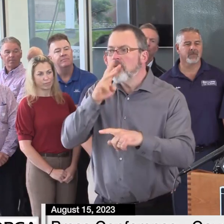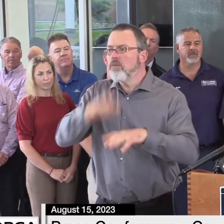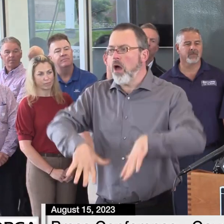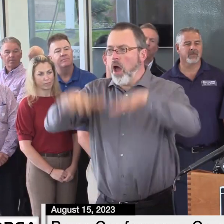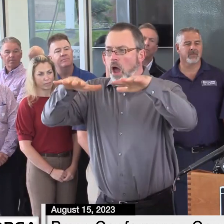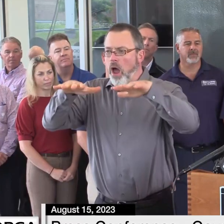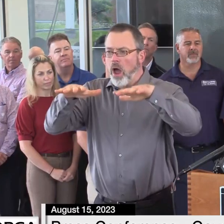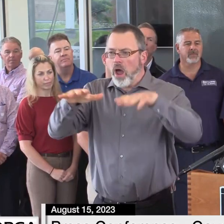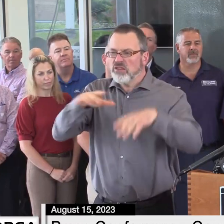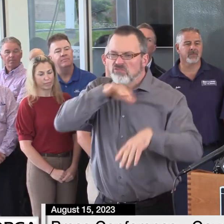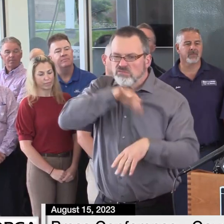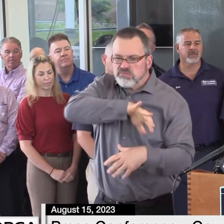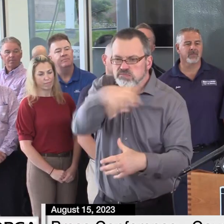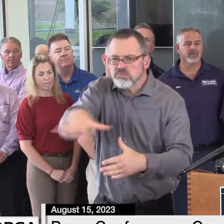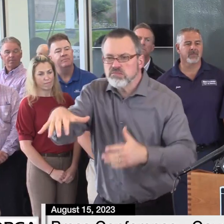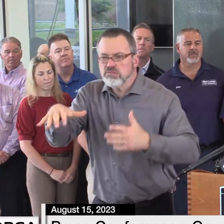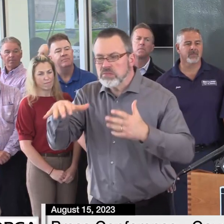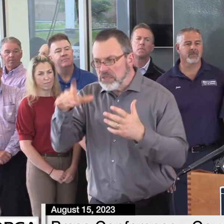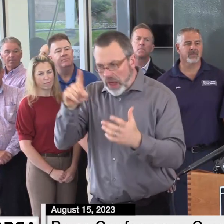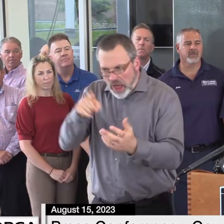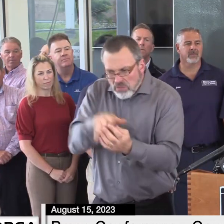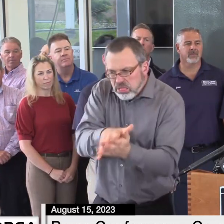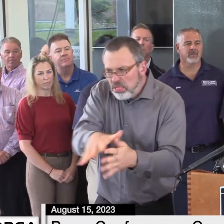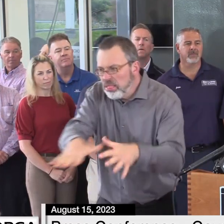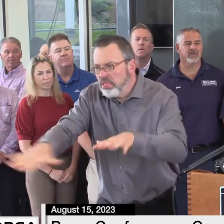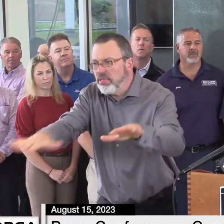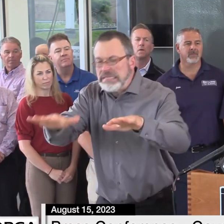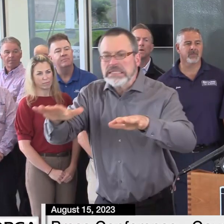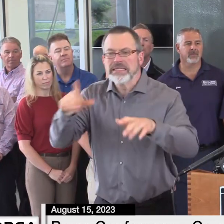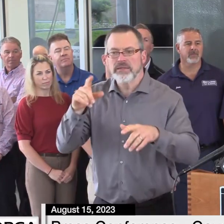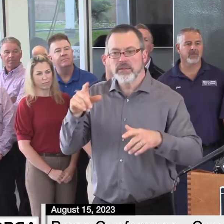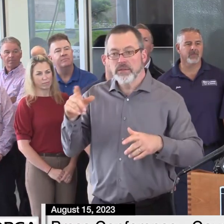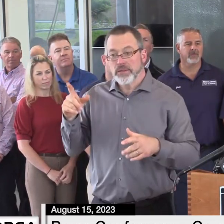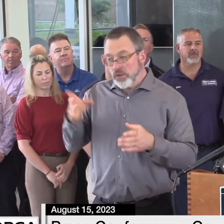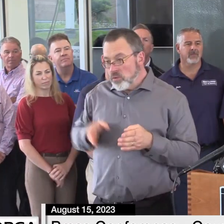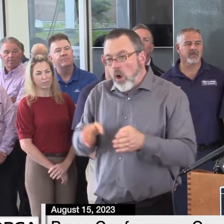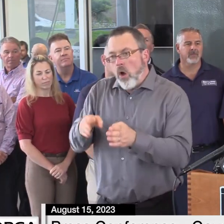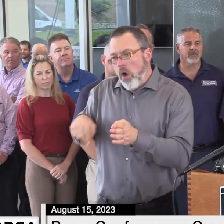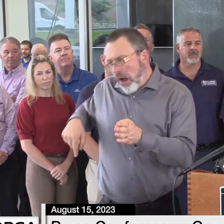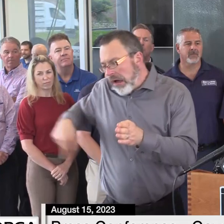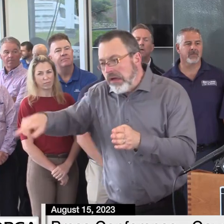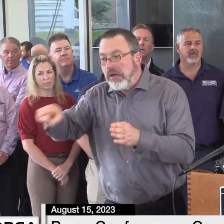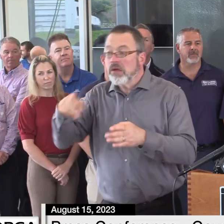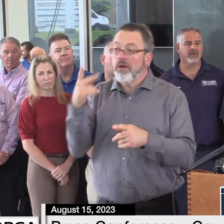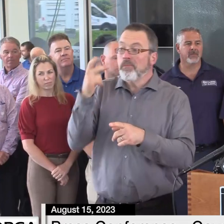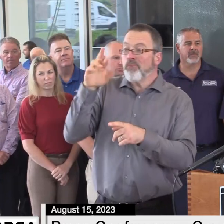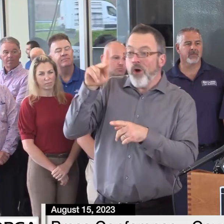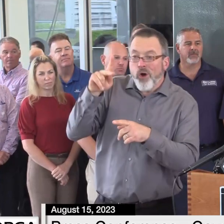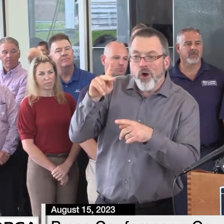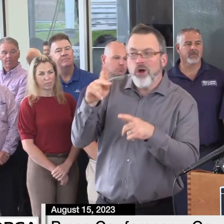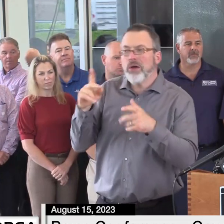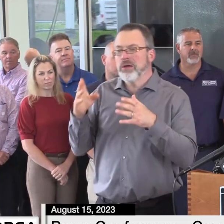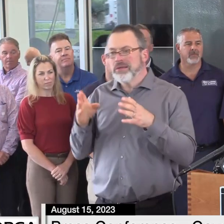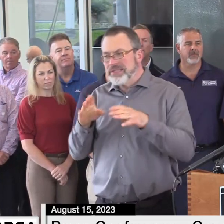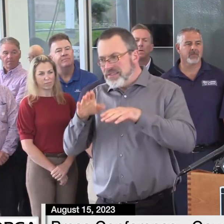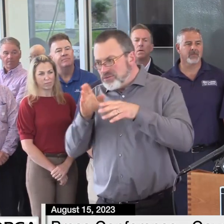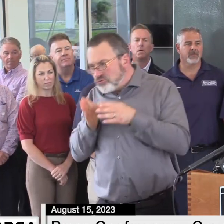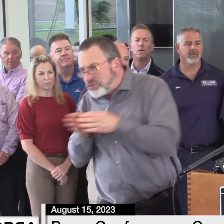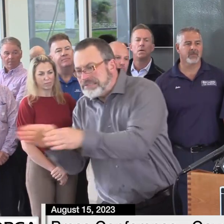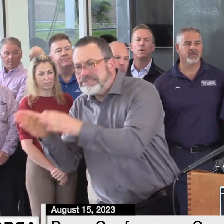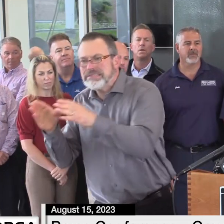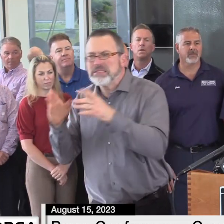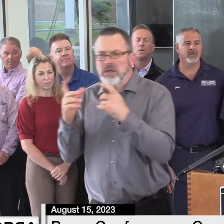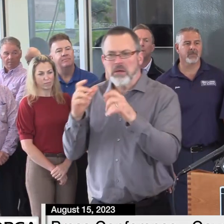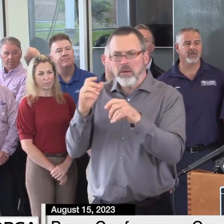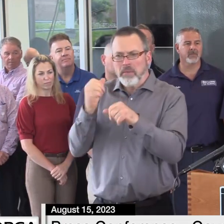leached into their areas. Roadsides, parks, waterways that are safe to